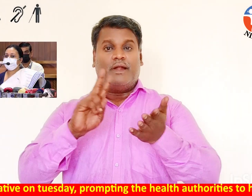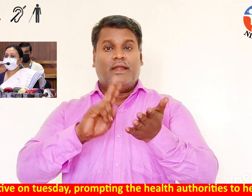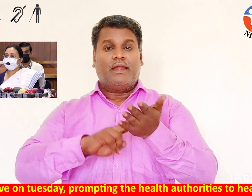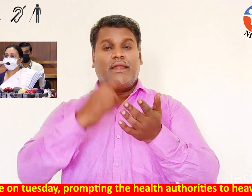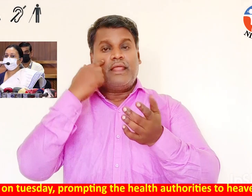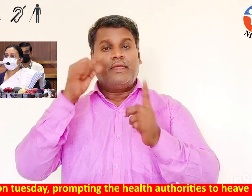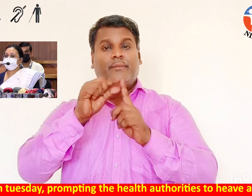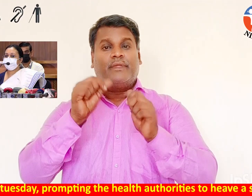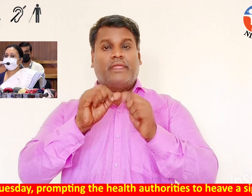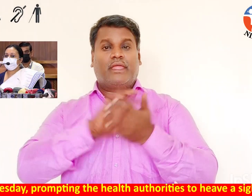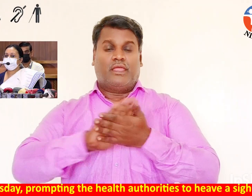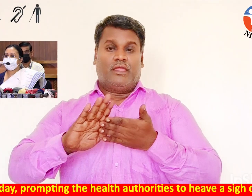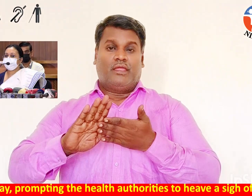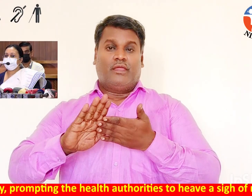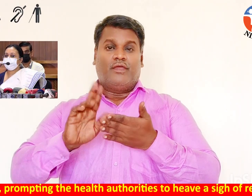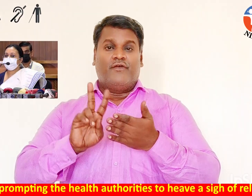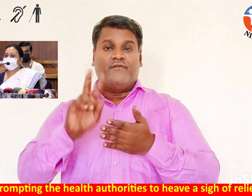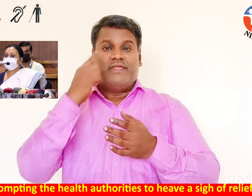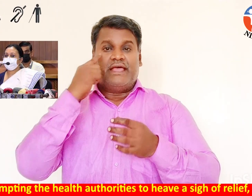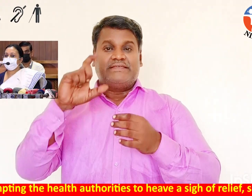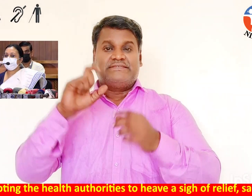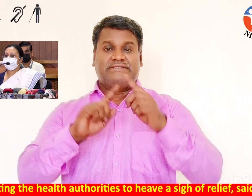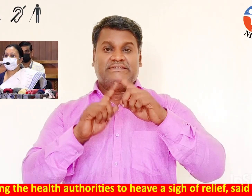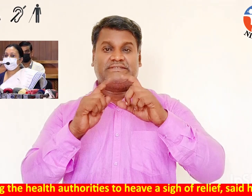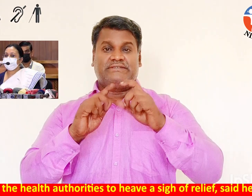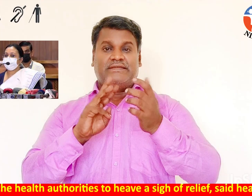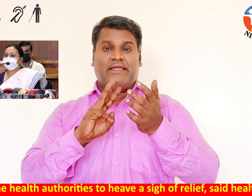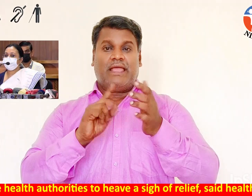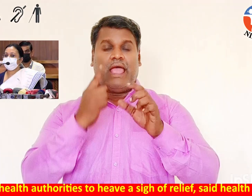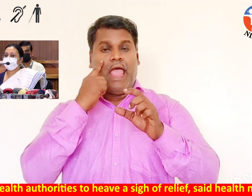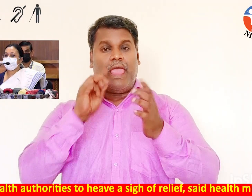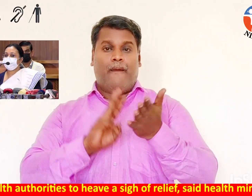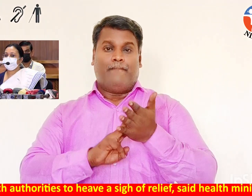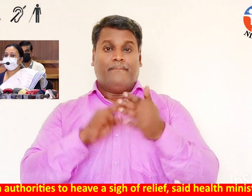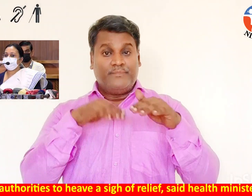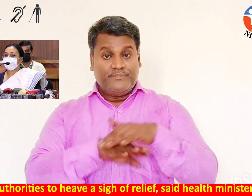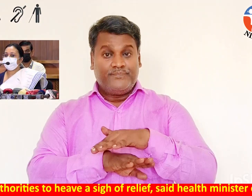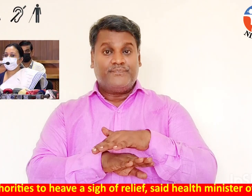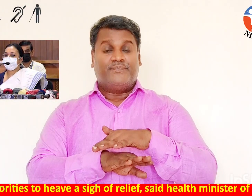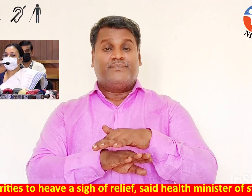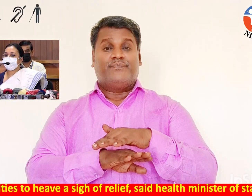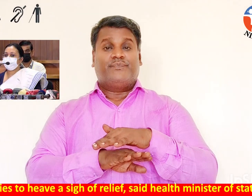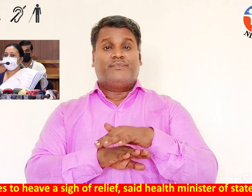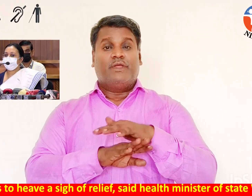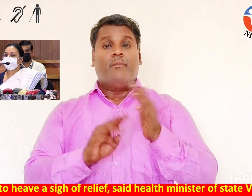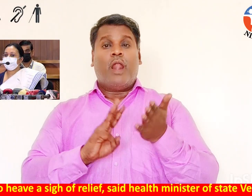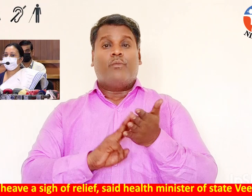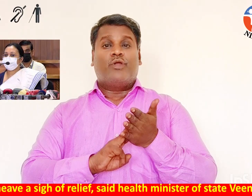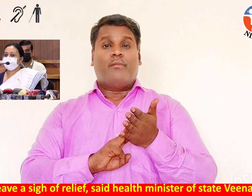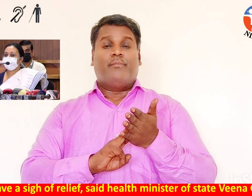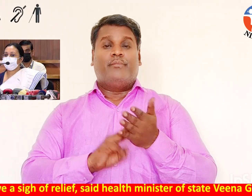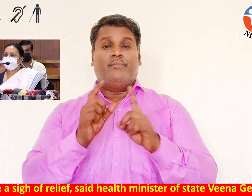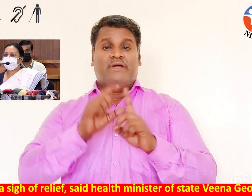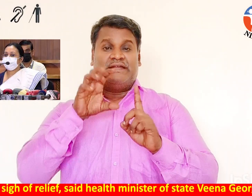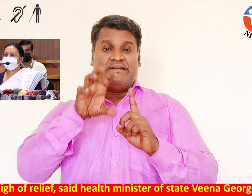The serum test results of 16 people on the contact list of the Nipah victim in Malappuram district of